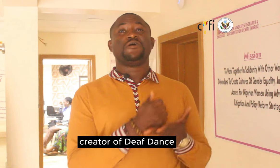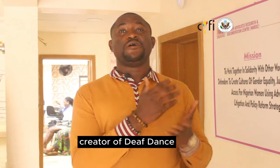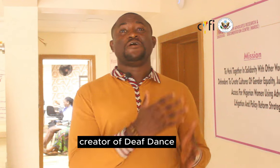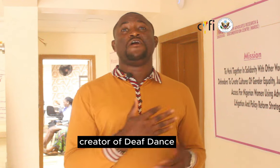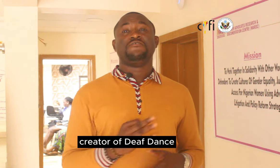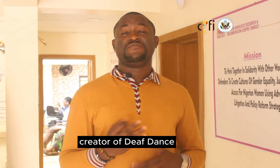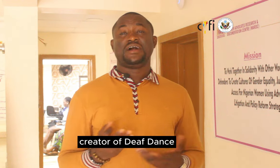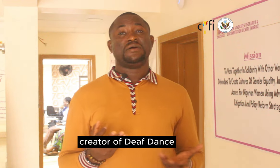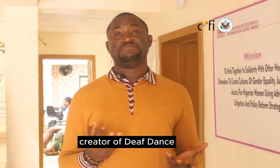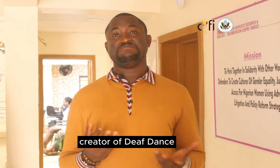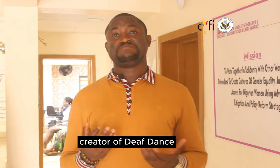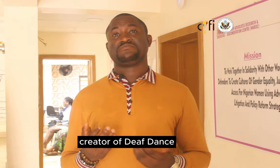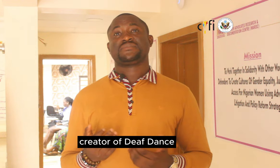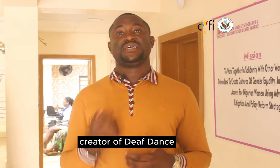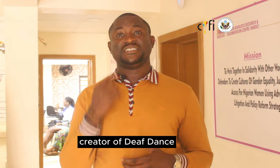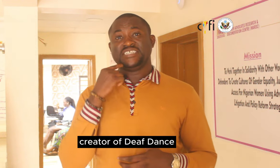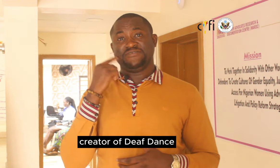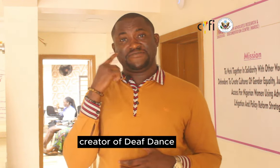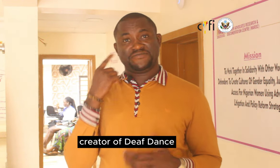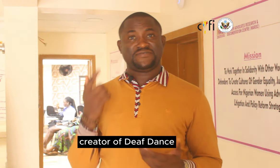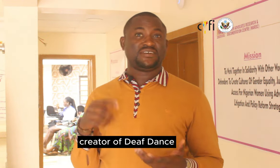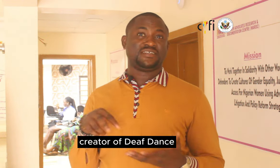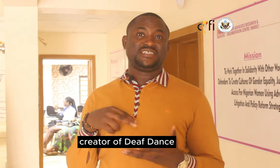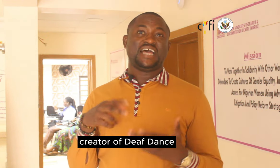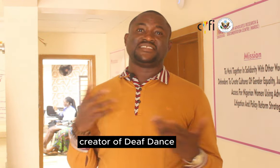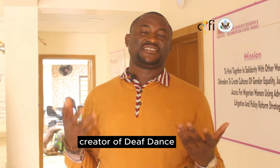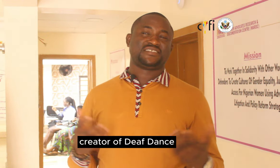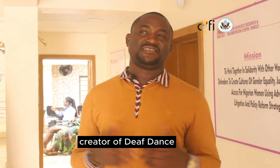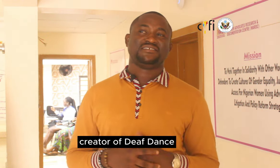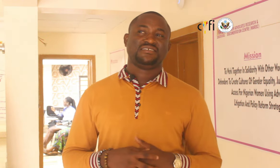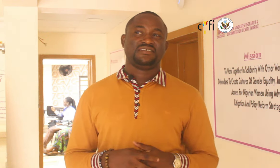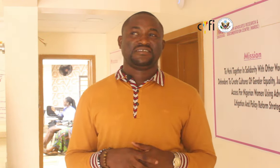creator of deaf dance.